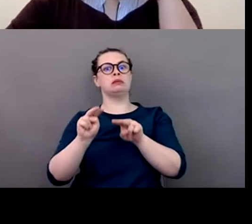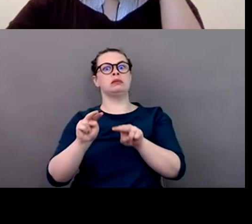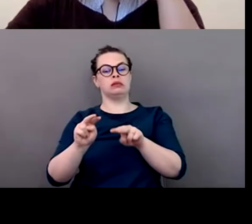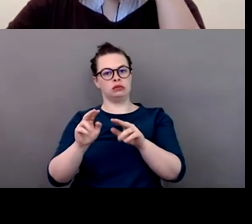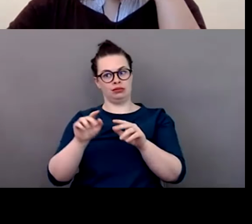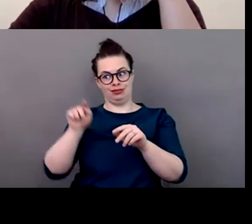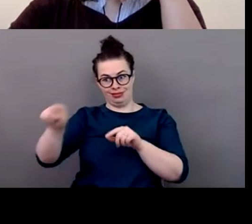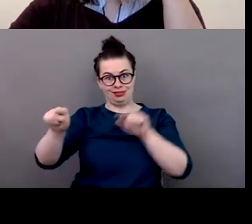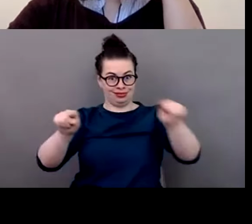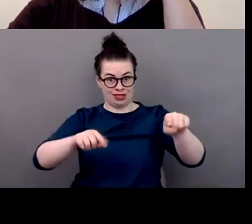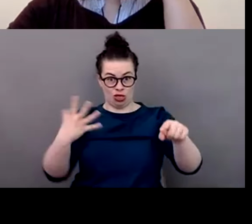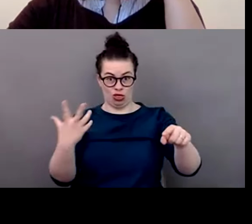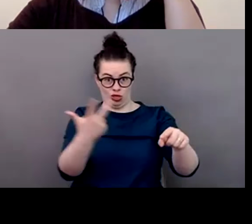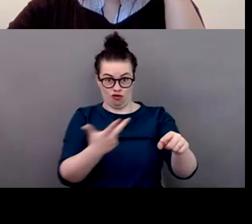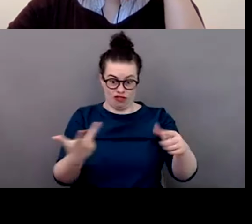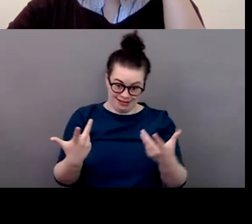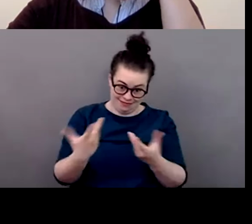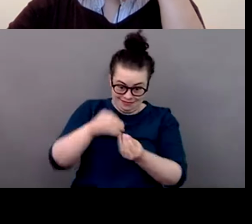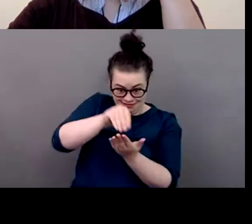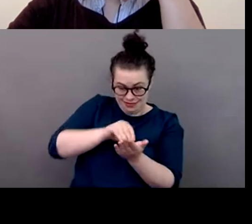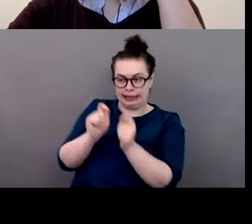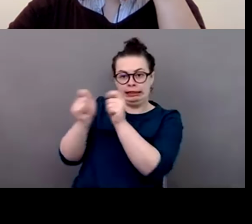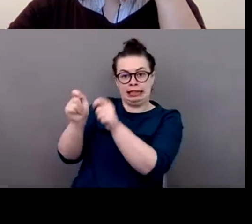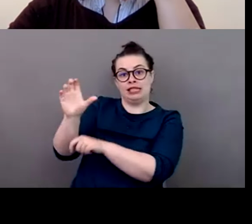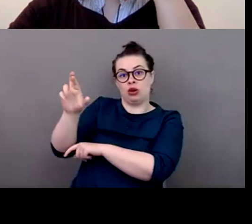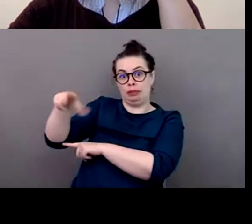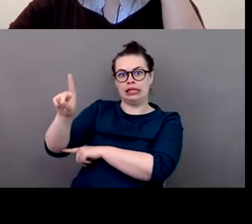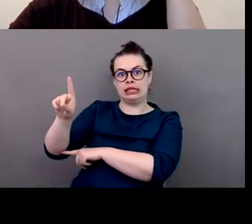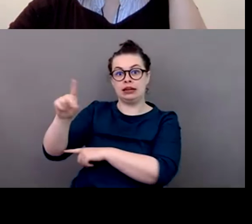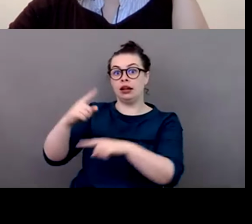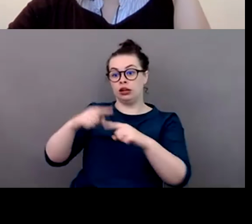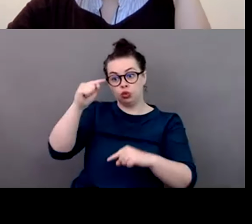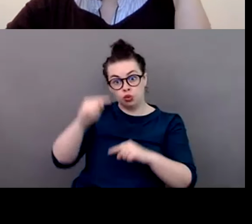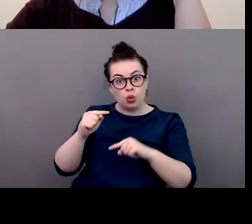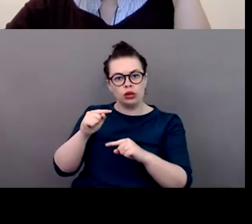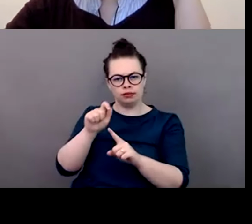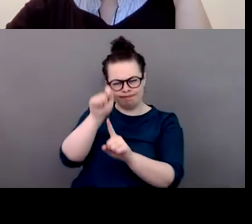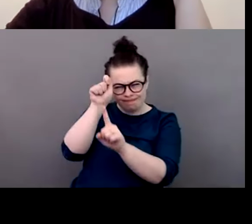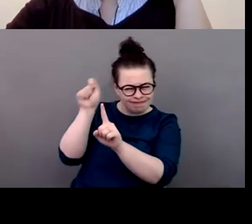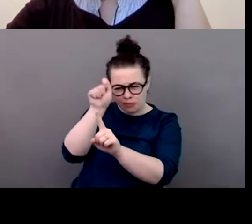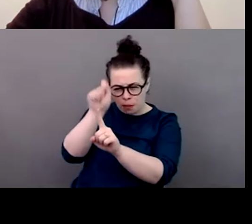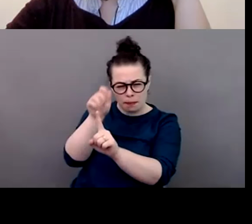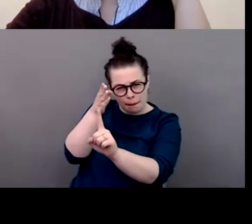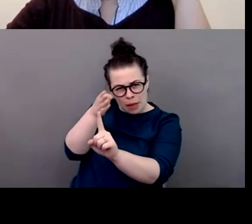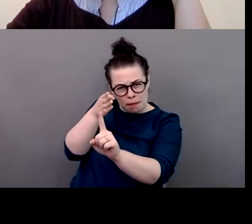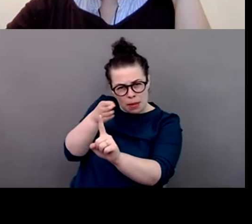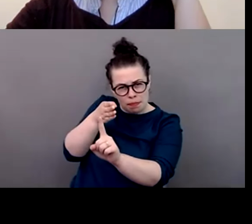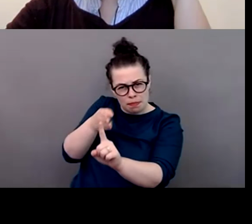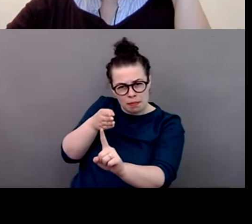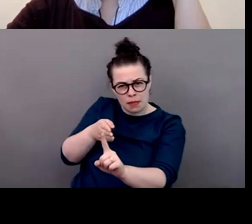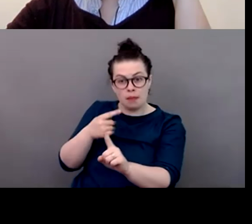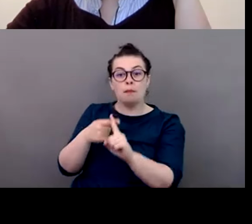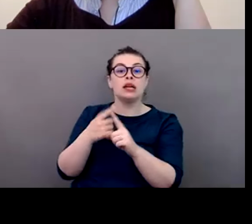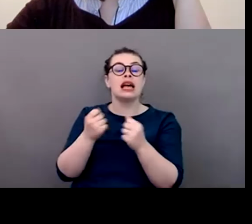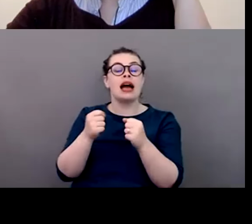in the committee. And then have the submission short, precise, have links where people can go in,